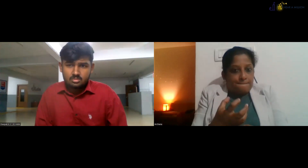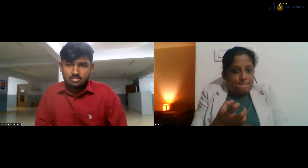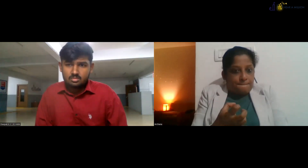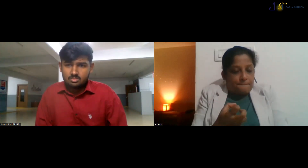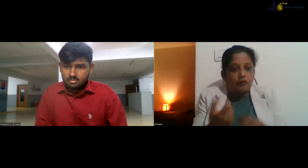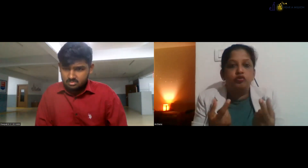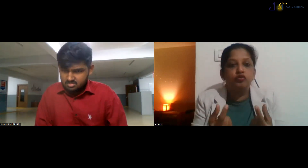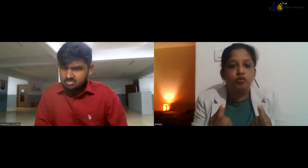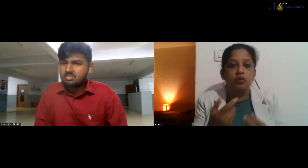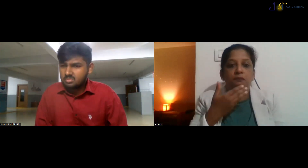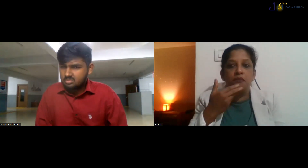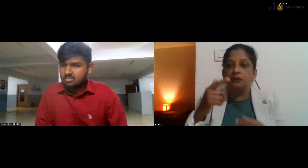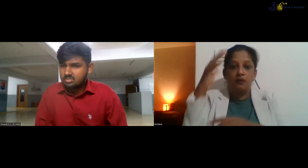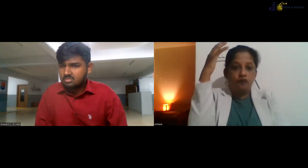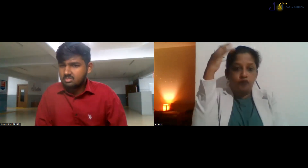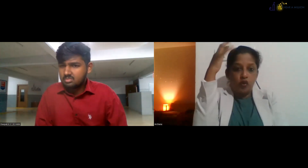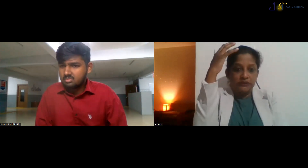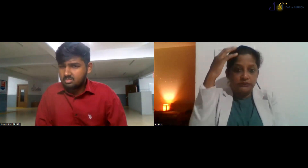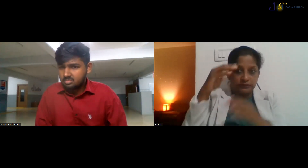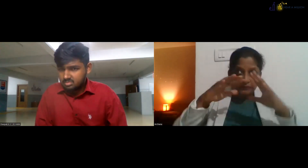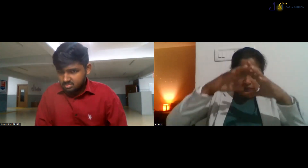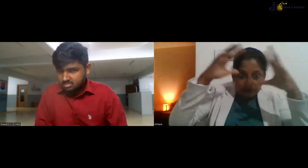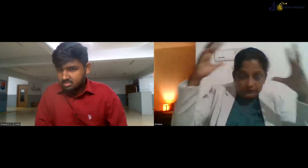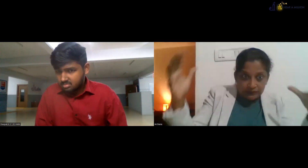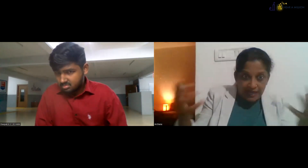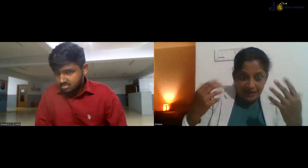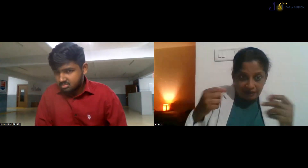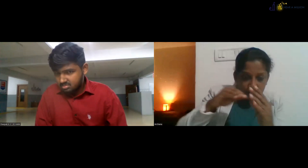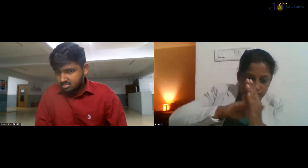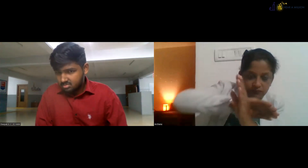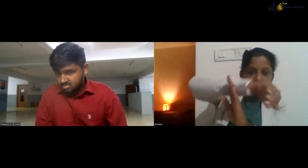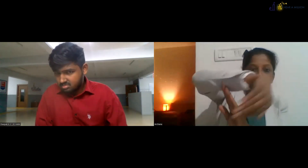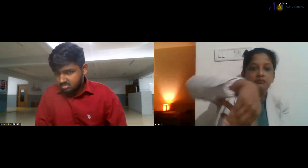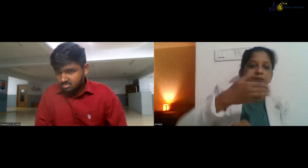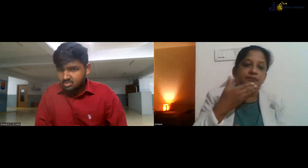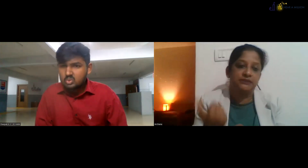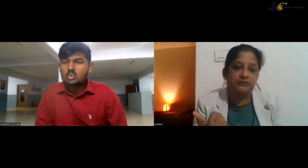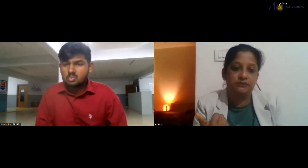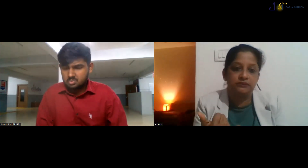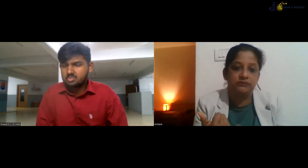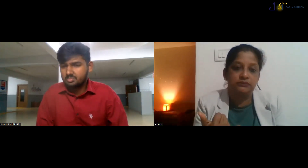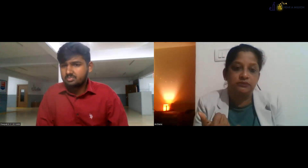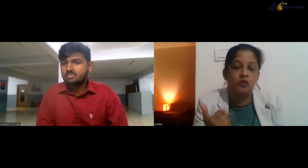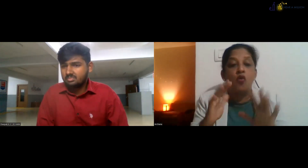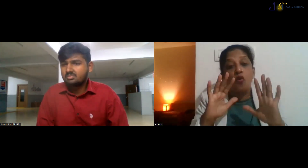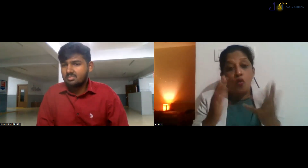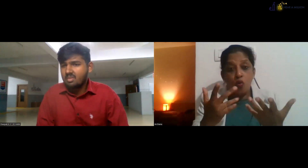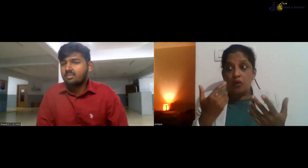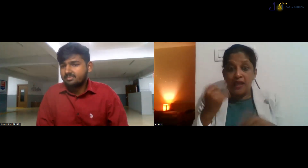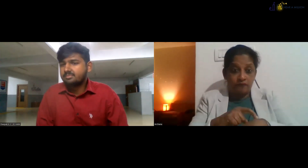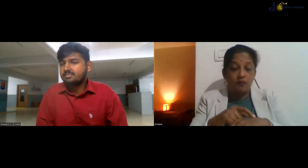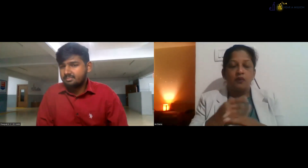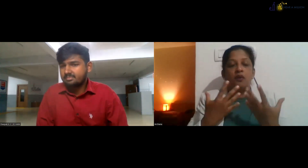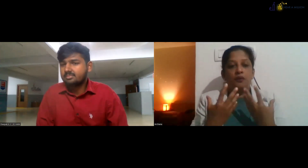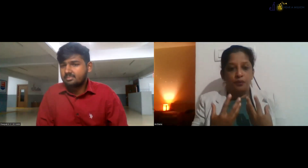would like to go, we need to control that also. If we are in the forest area, so we need to see